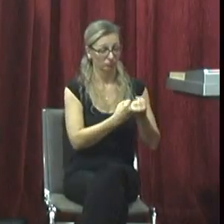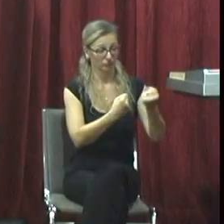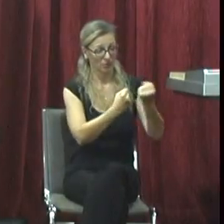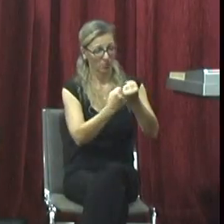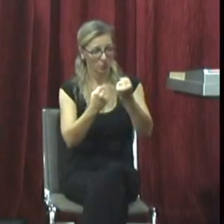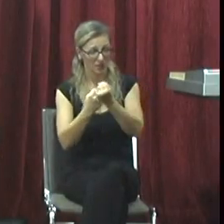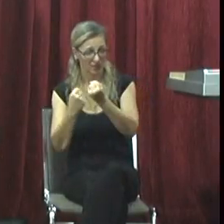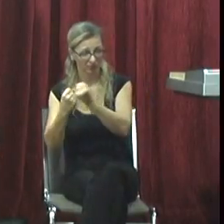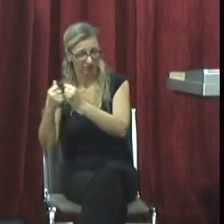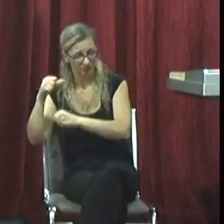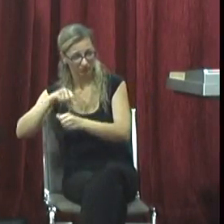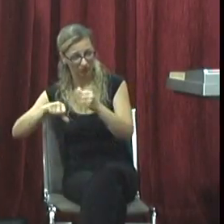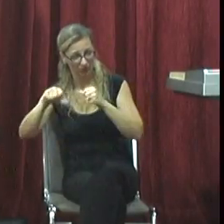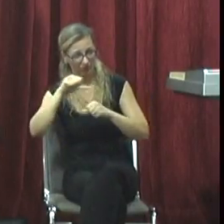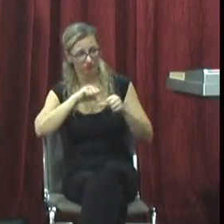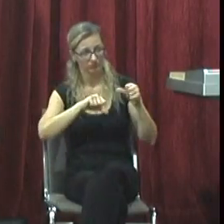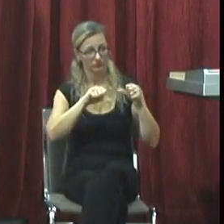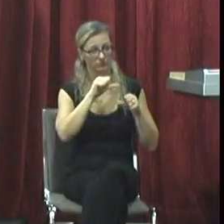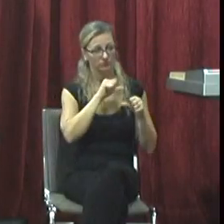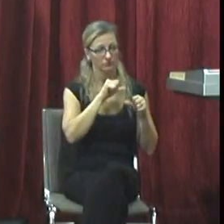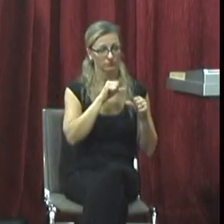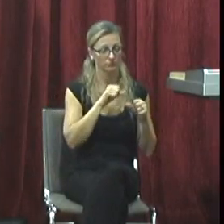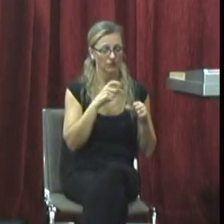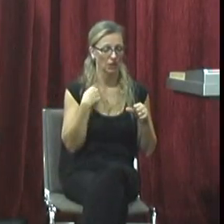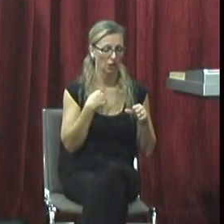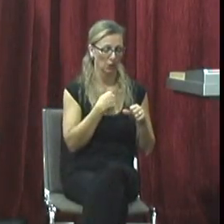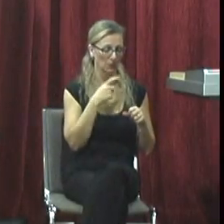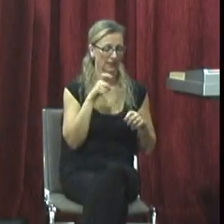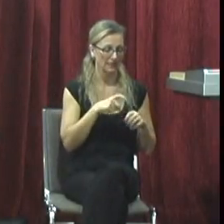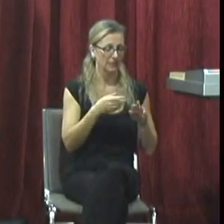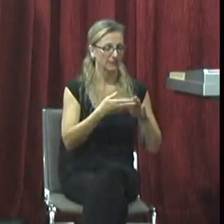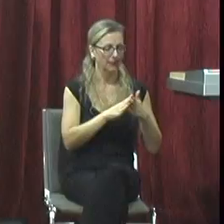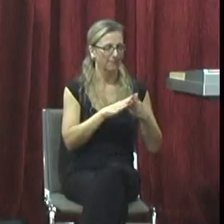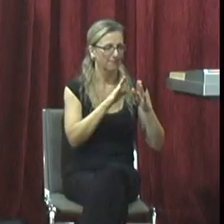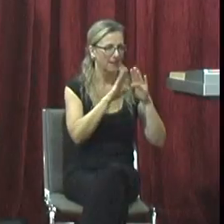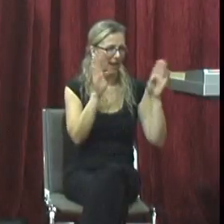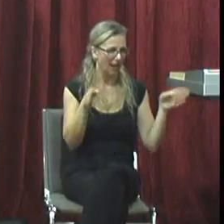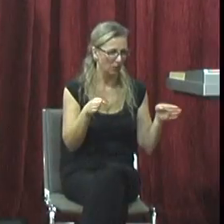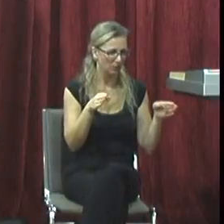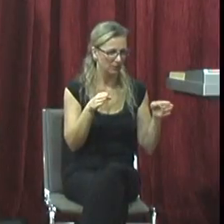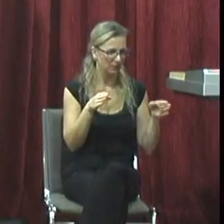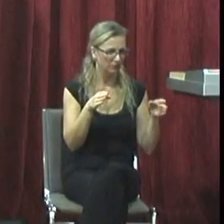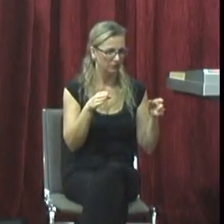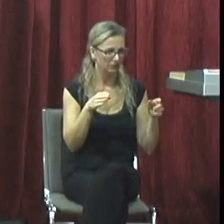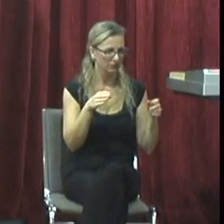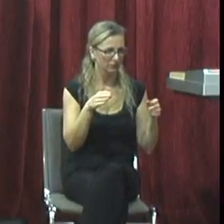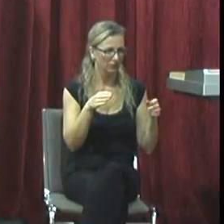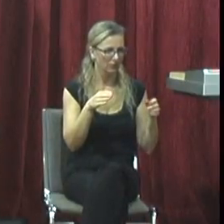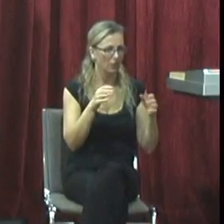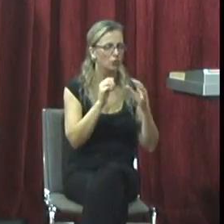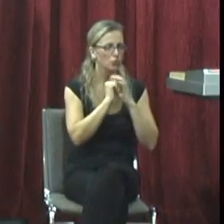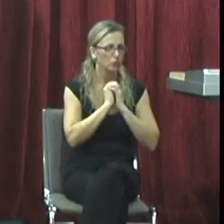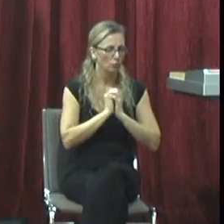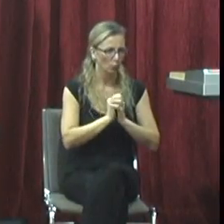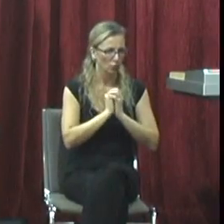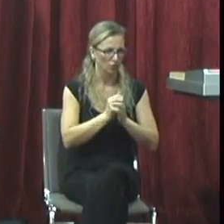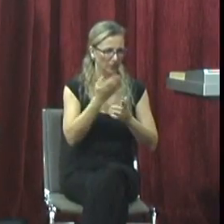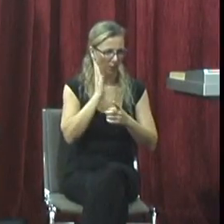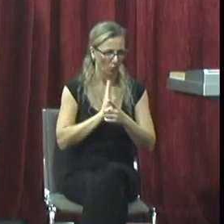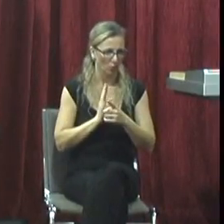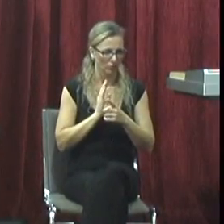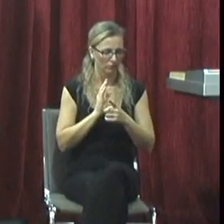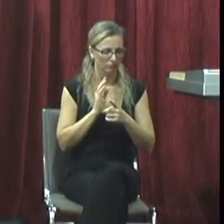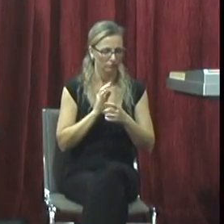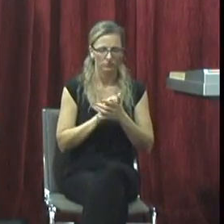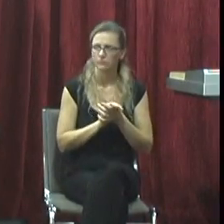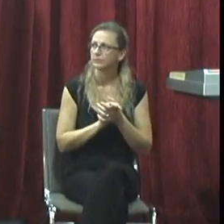living stones above us. And we're to be a house of worship for the Lord. So when one of those stones crumbles or falls out of